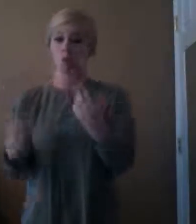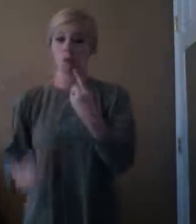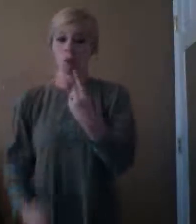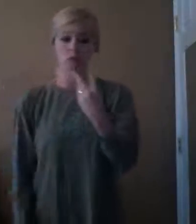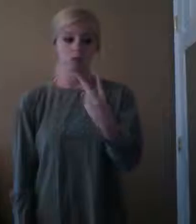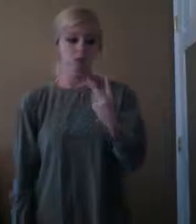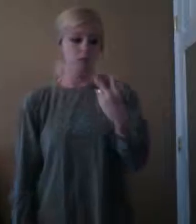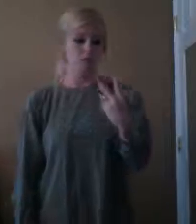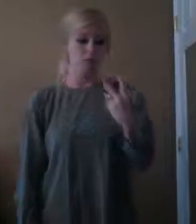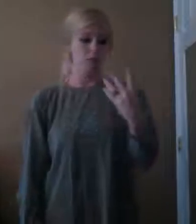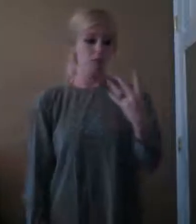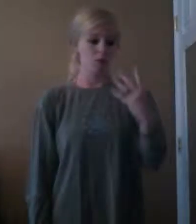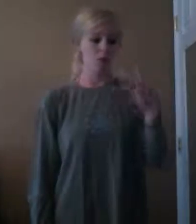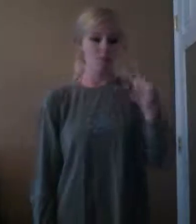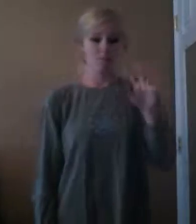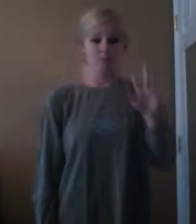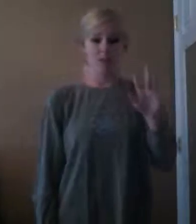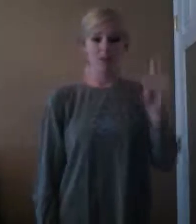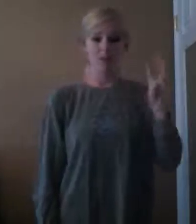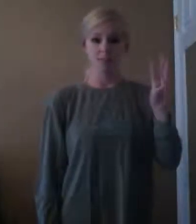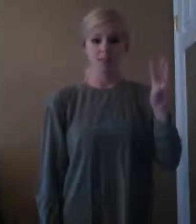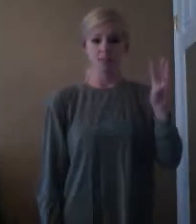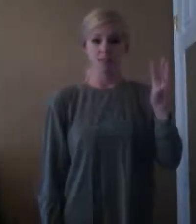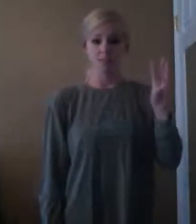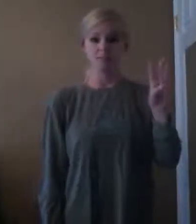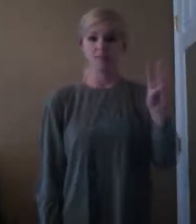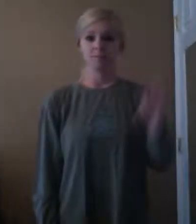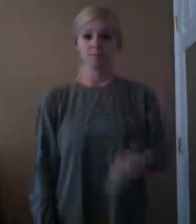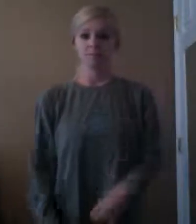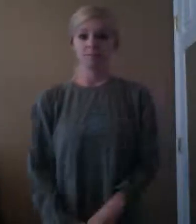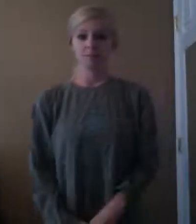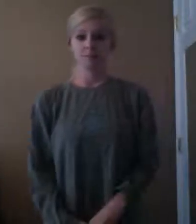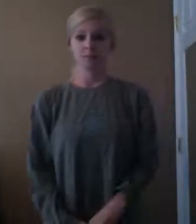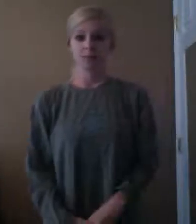times what Matt has. So 6 times